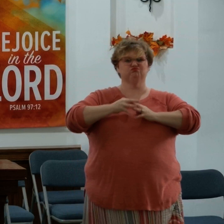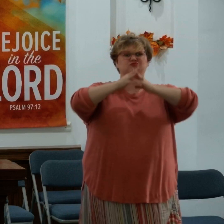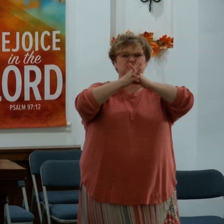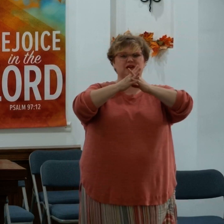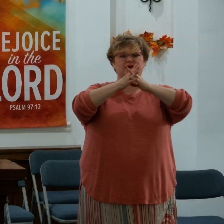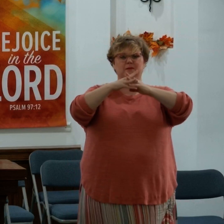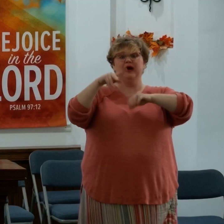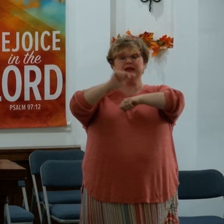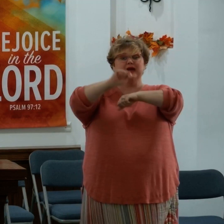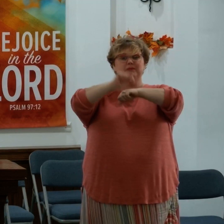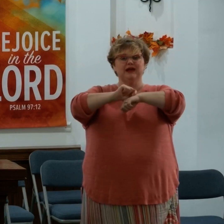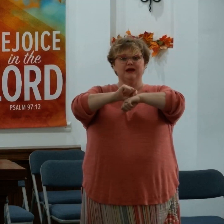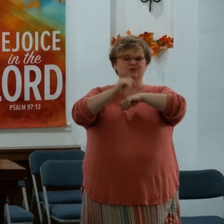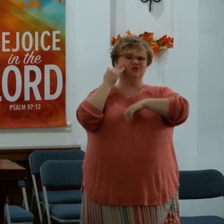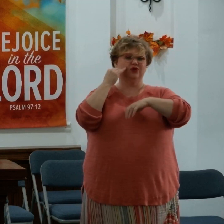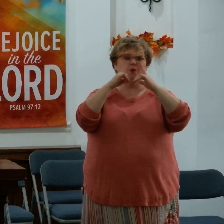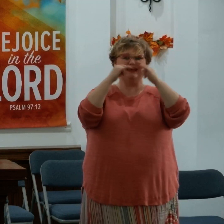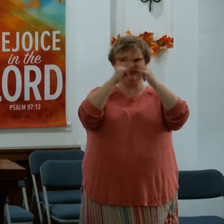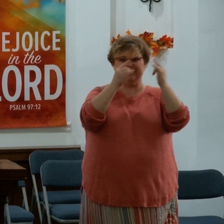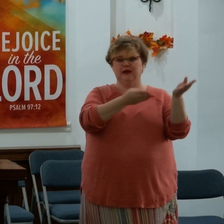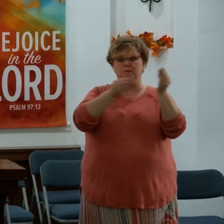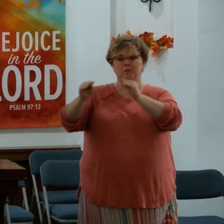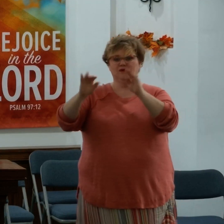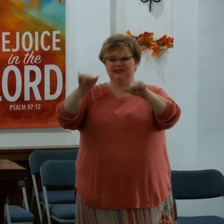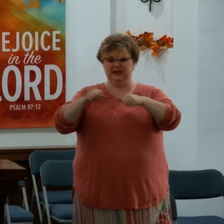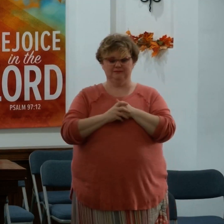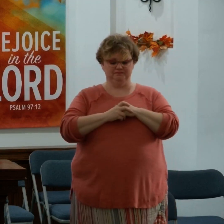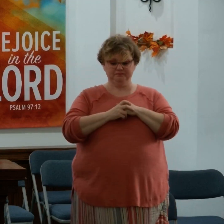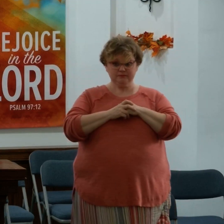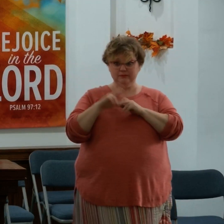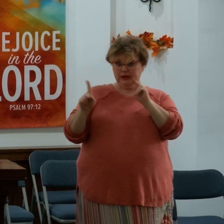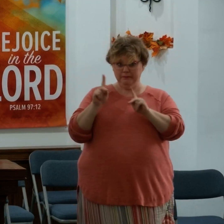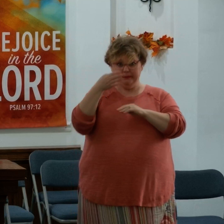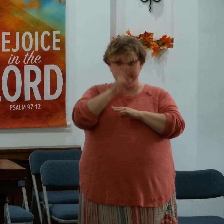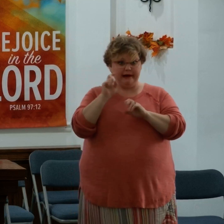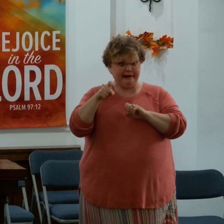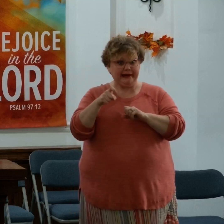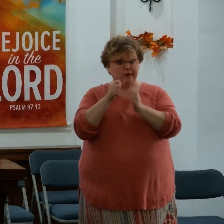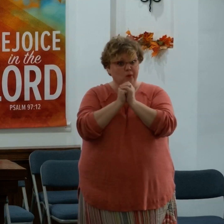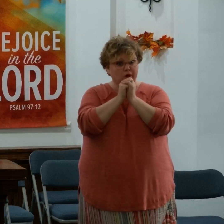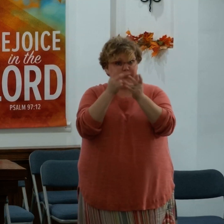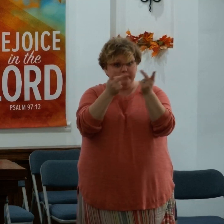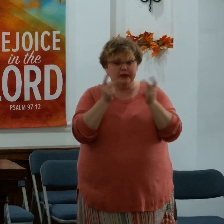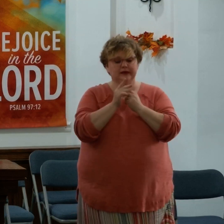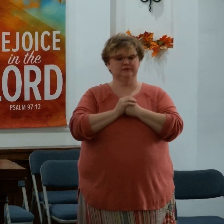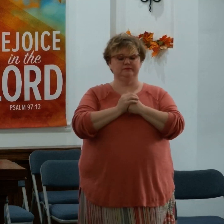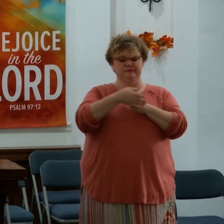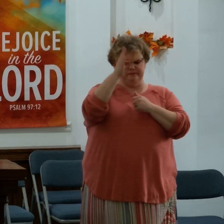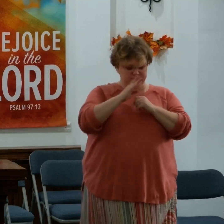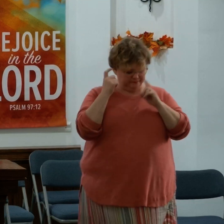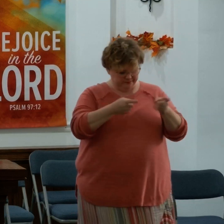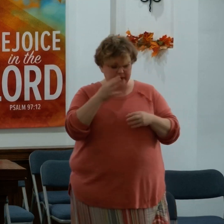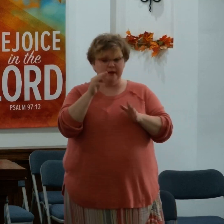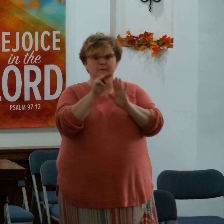the church of God. The people of God need a place of worship. And so God gave Moses directions on how to